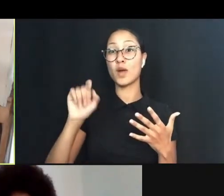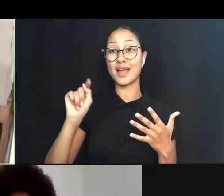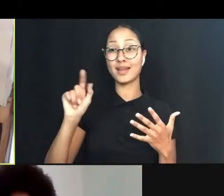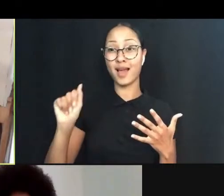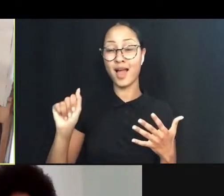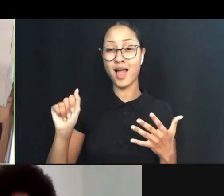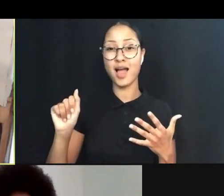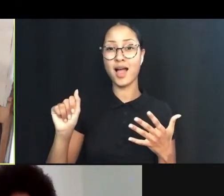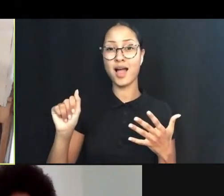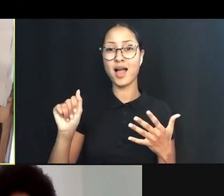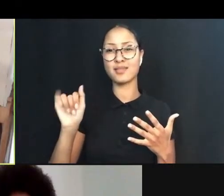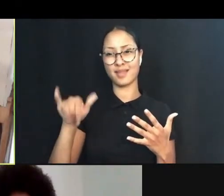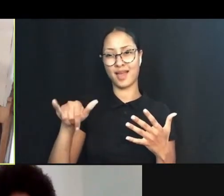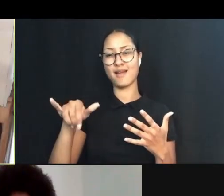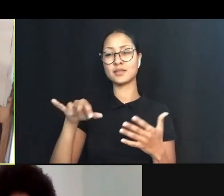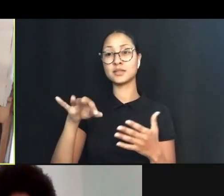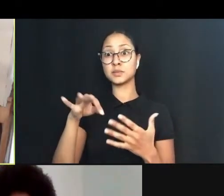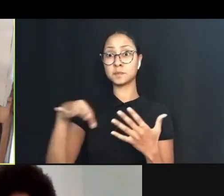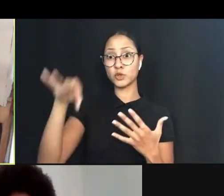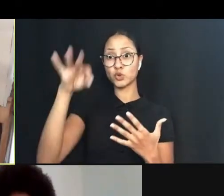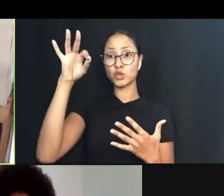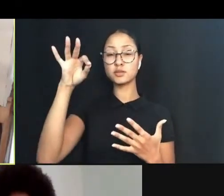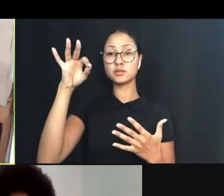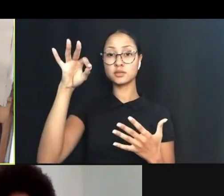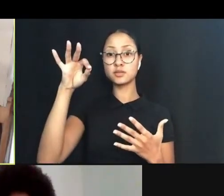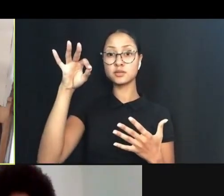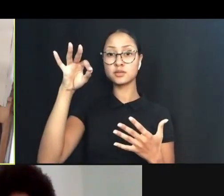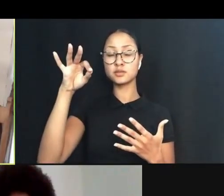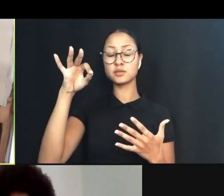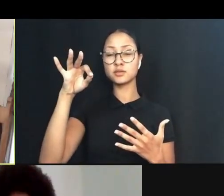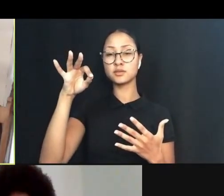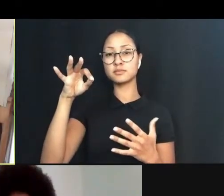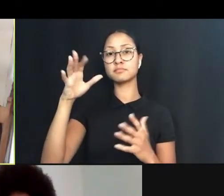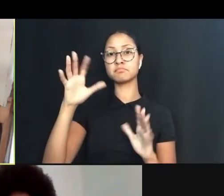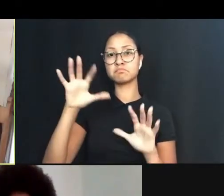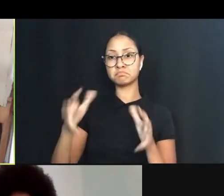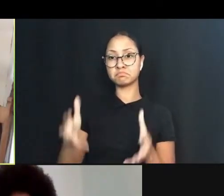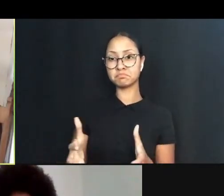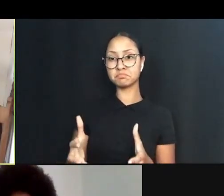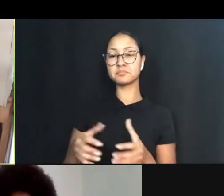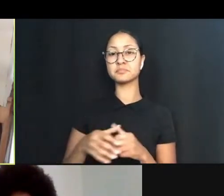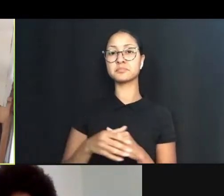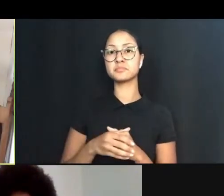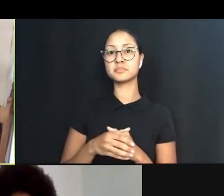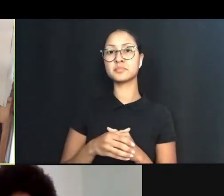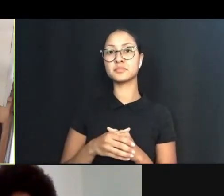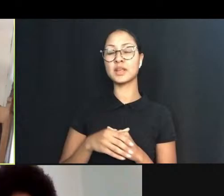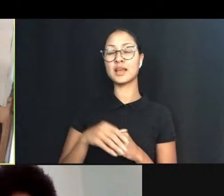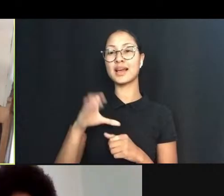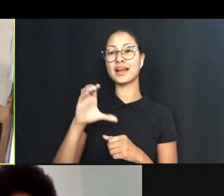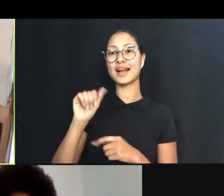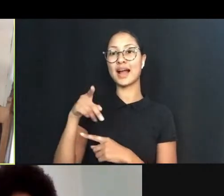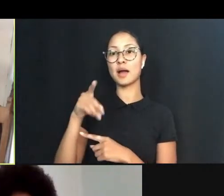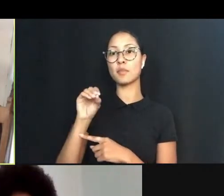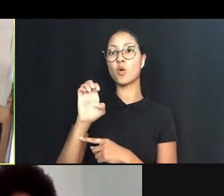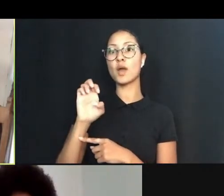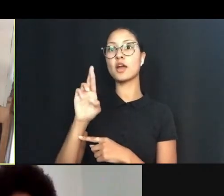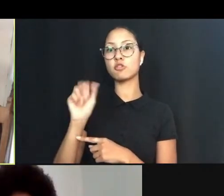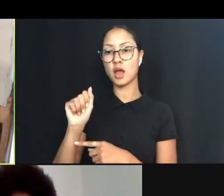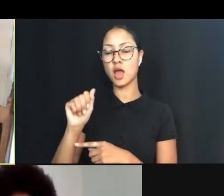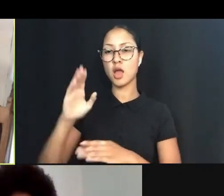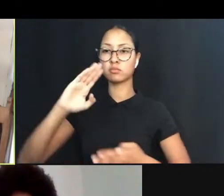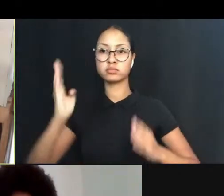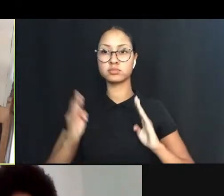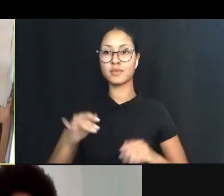as a spirit, as a body, because I've had many teachers in capoeira, but capoeira continues to be an